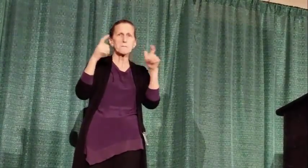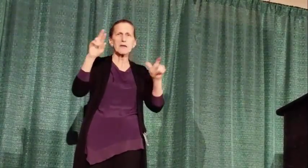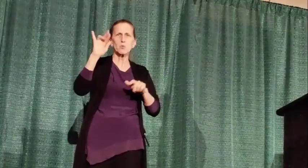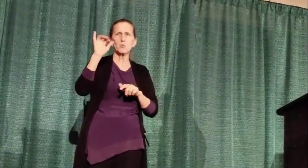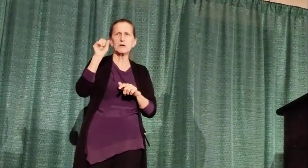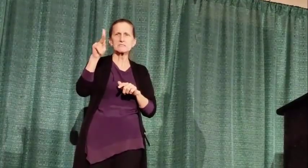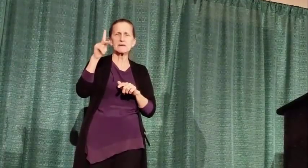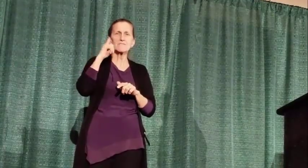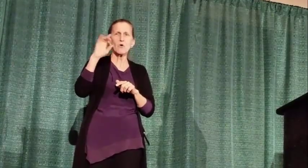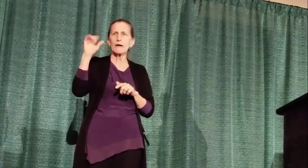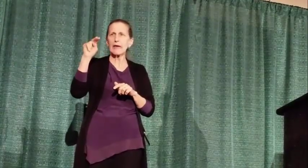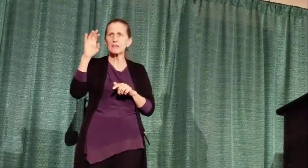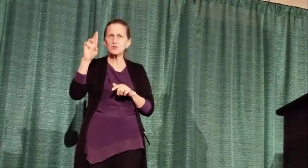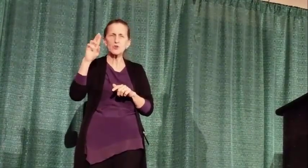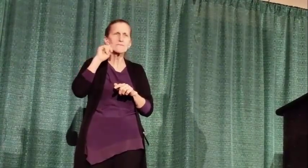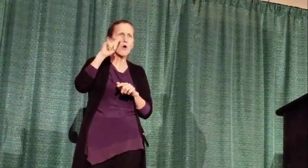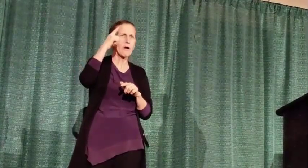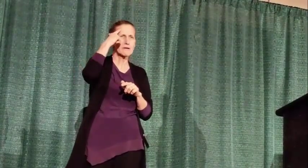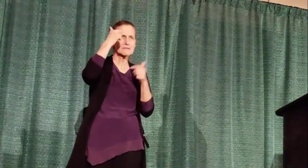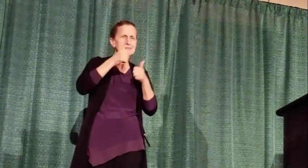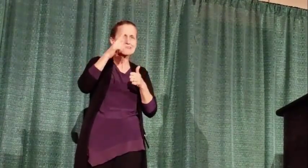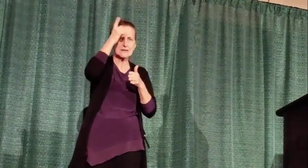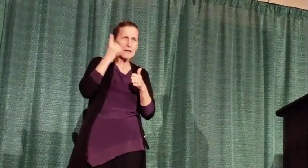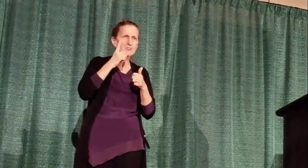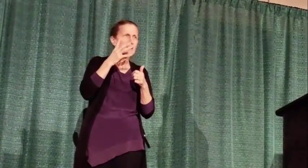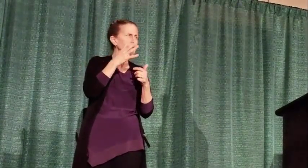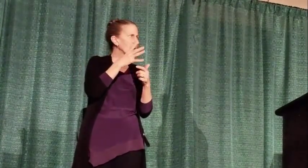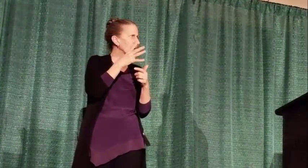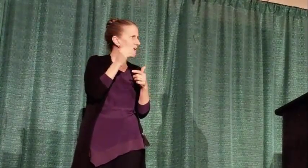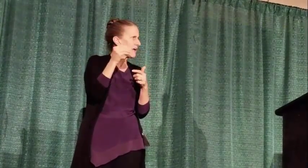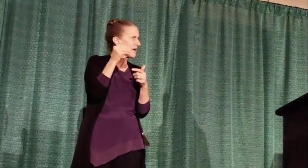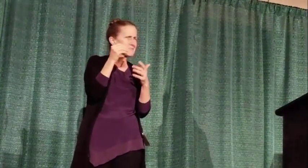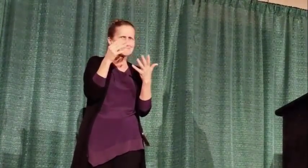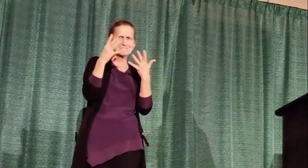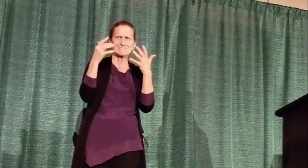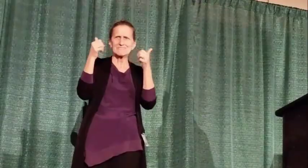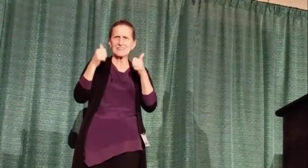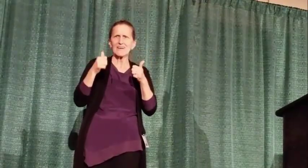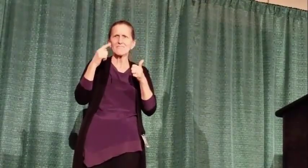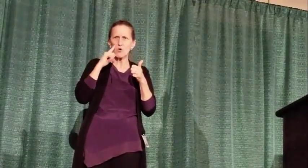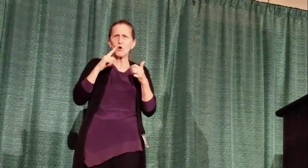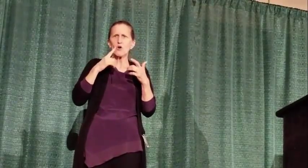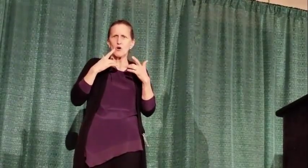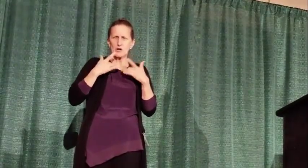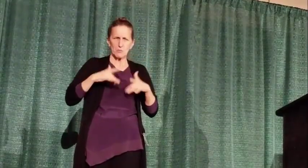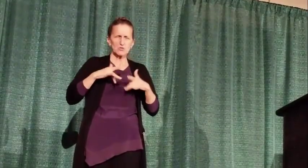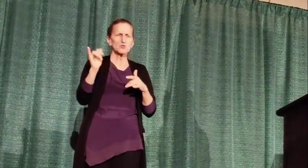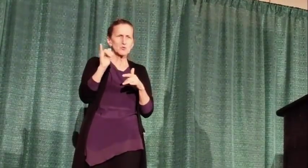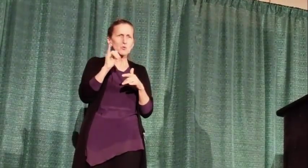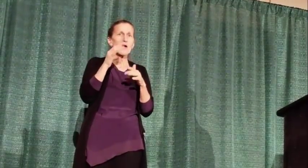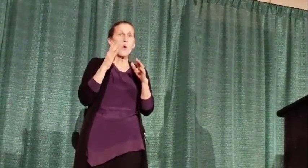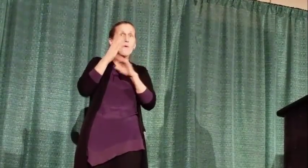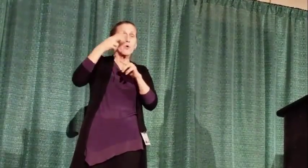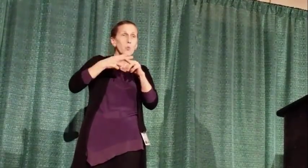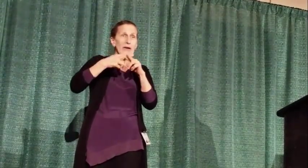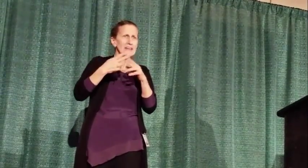for cancer and dementia, and depression for that matter. And you can't have a healthy person that's overweight, because when you have extra fat